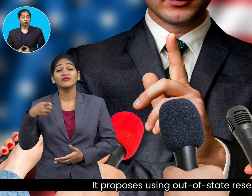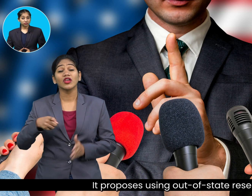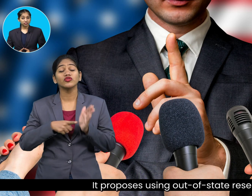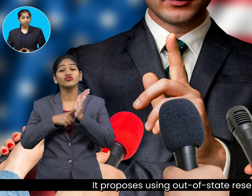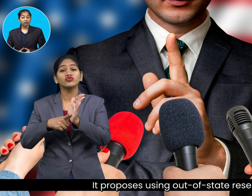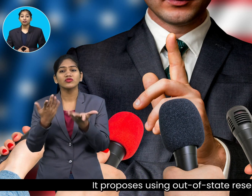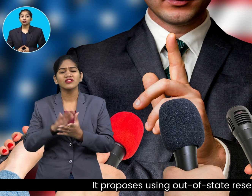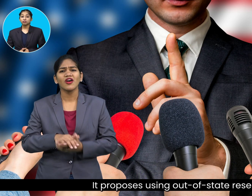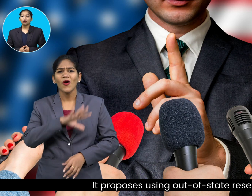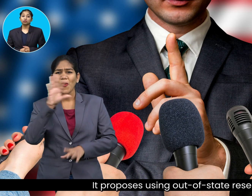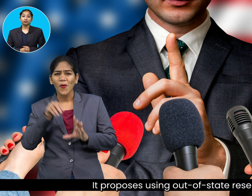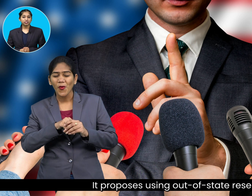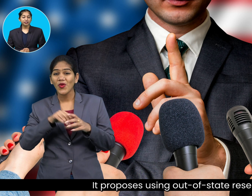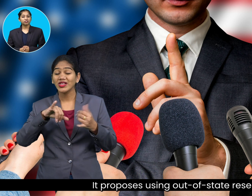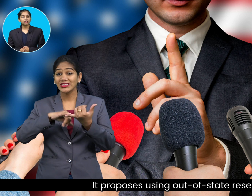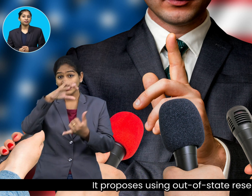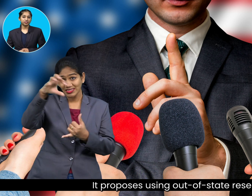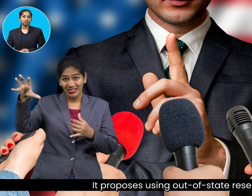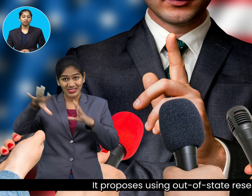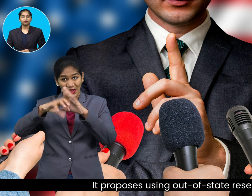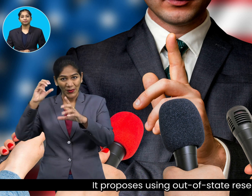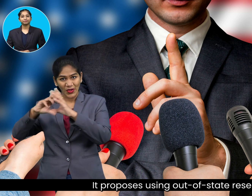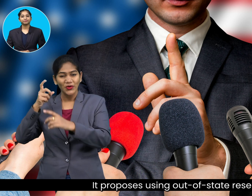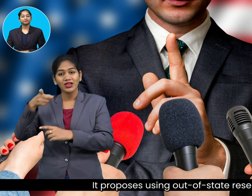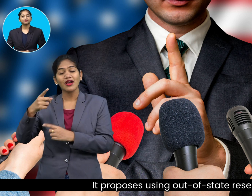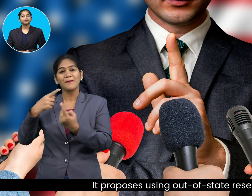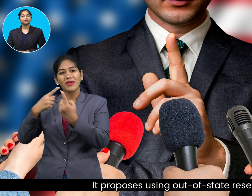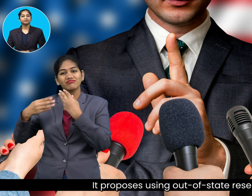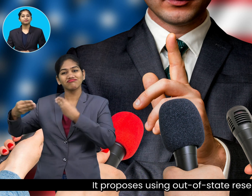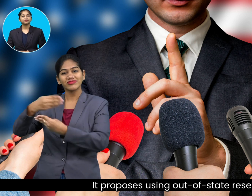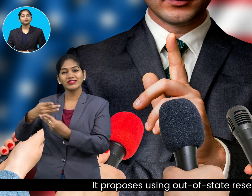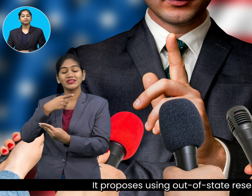It proposes using out-of-state reserves.